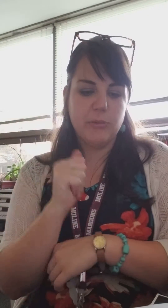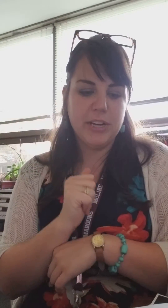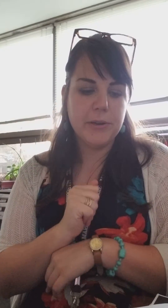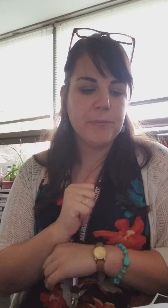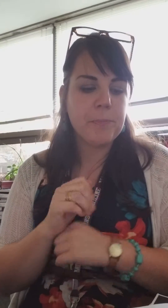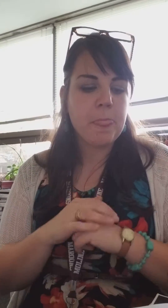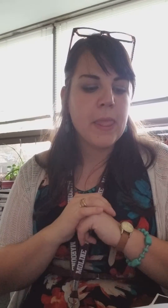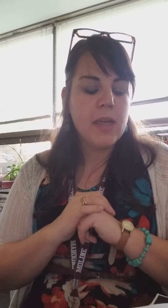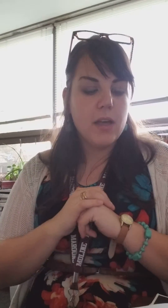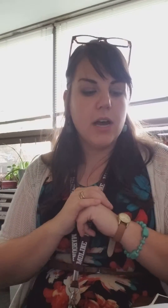wind.